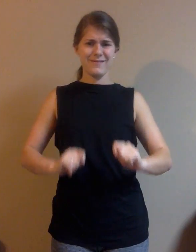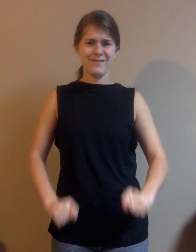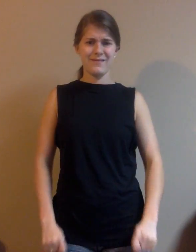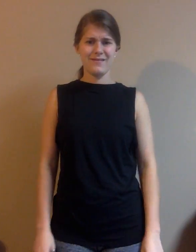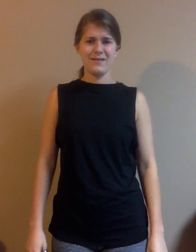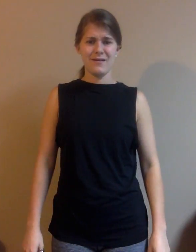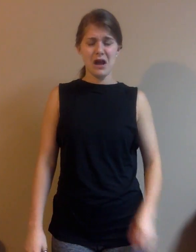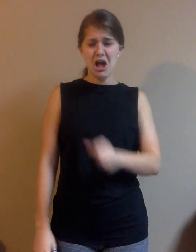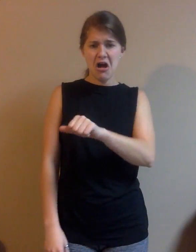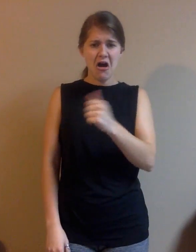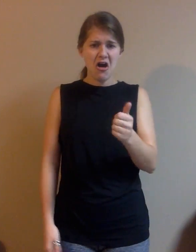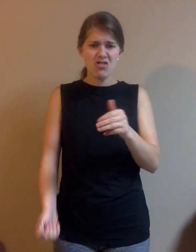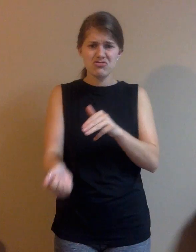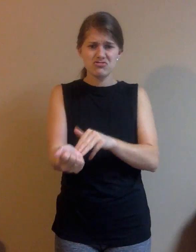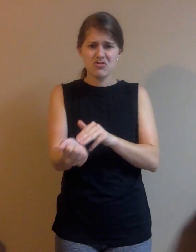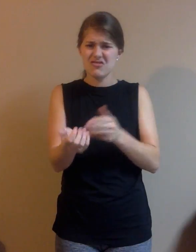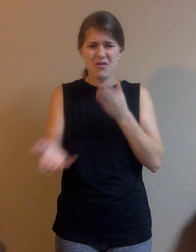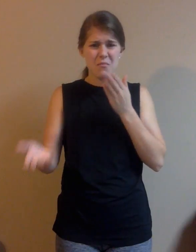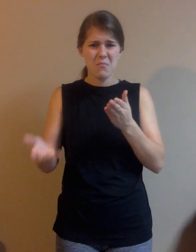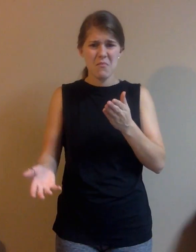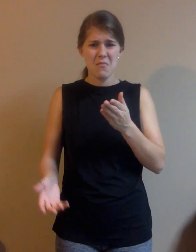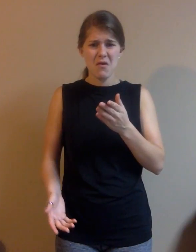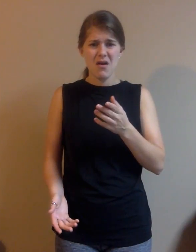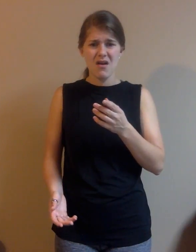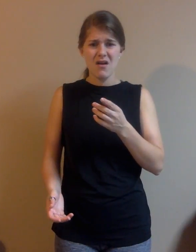medication and told her to calm down. Now,